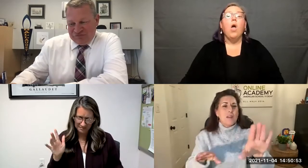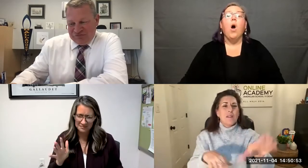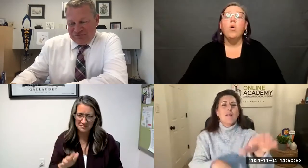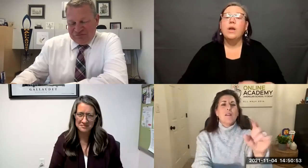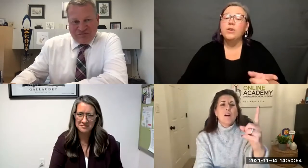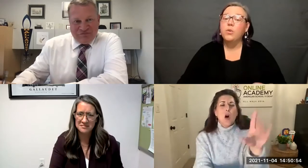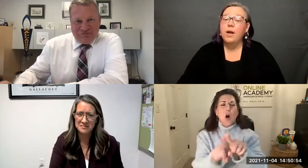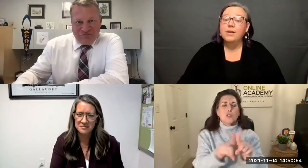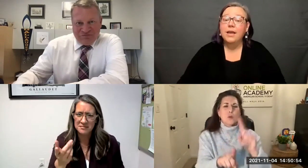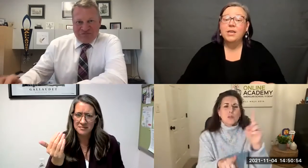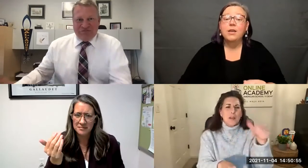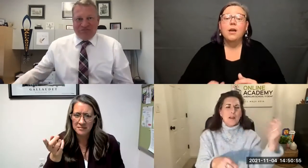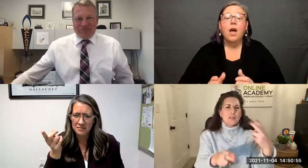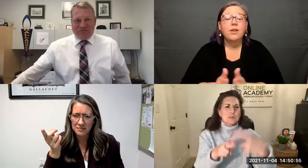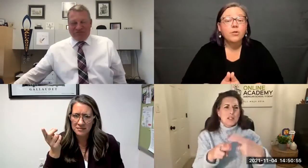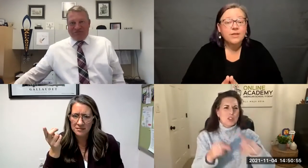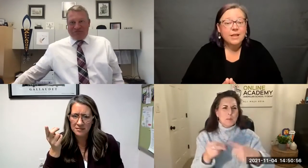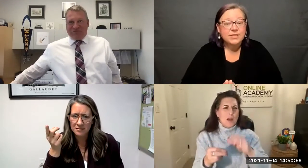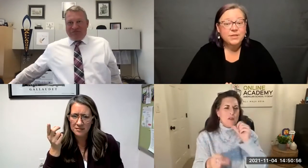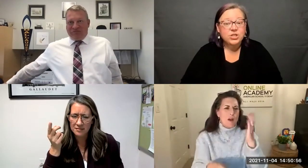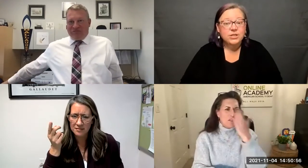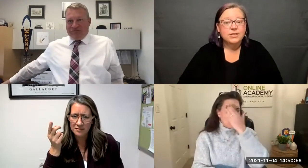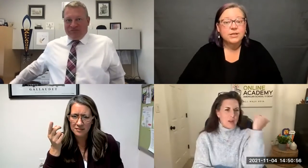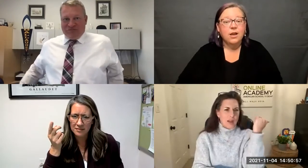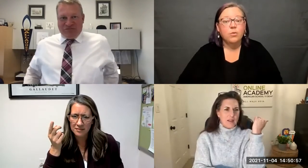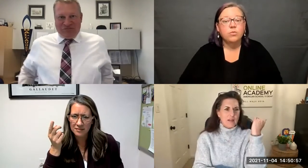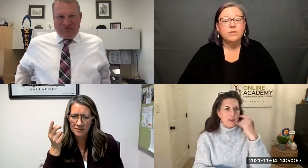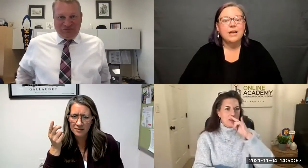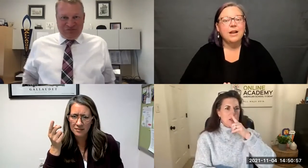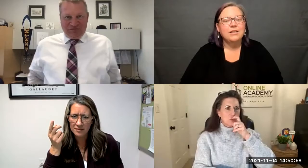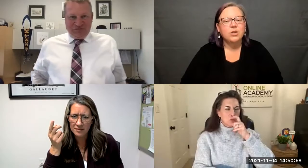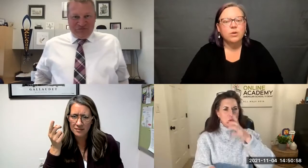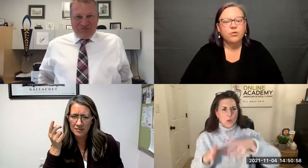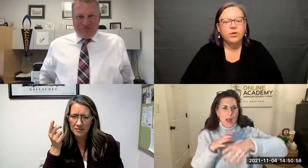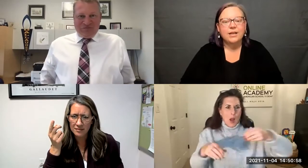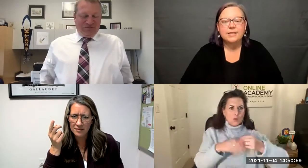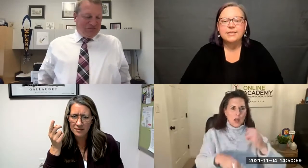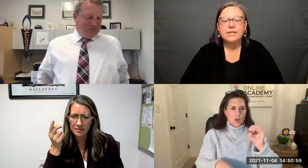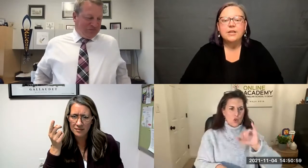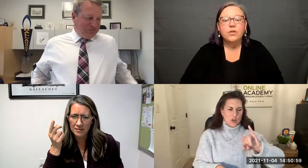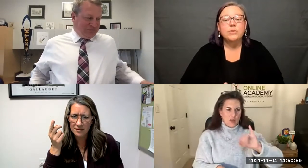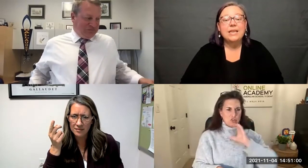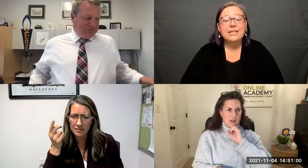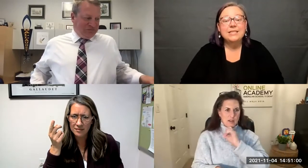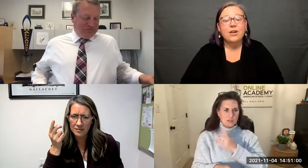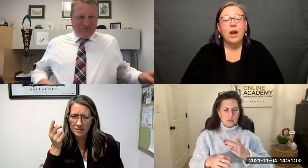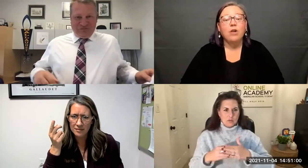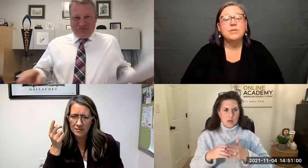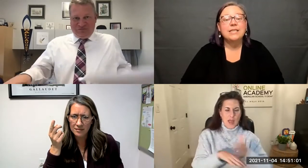Oh, and you know what, Amy? Another thing that was mentioned that I don't want to forget is those kids that are outside